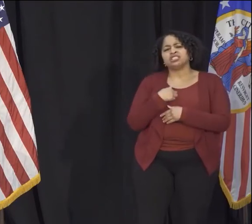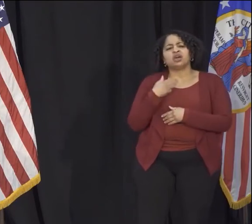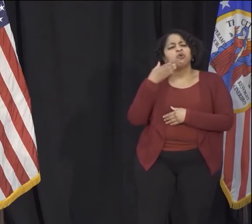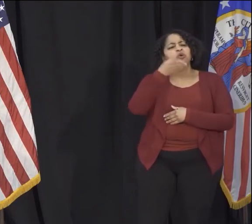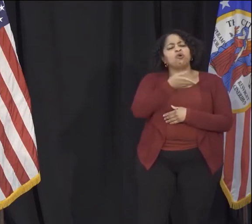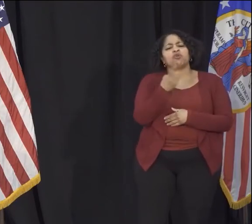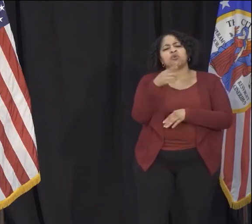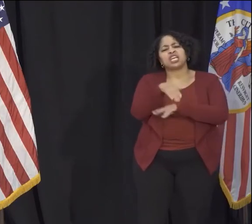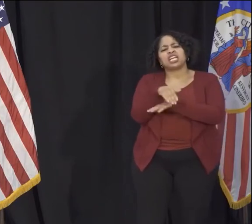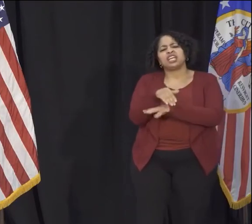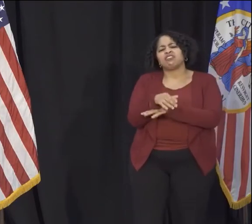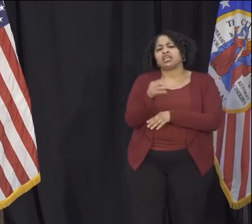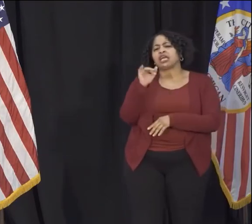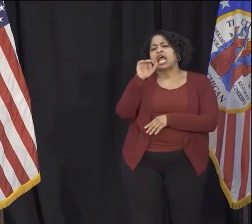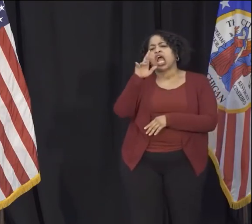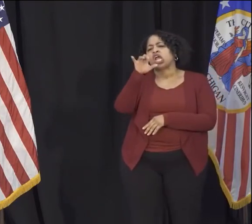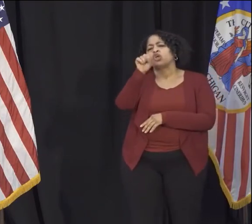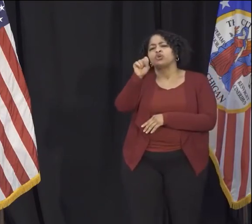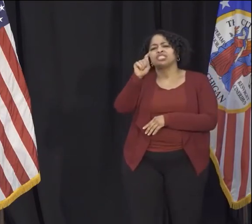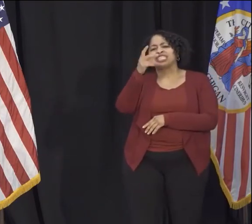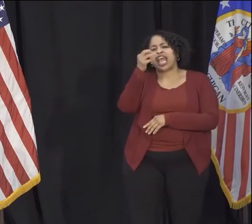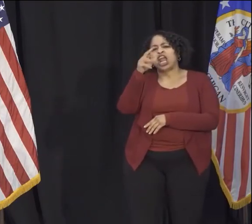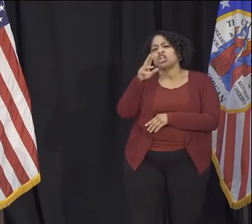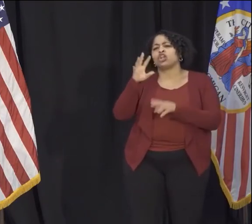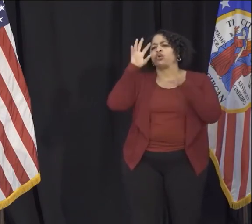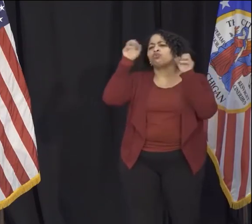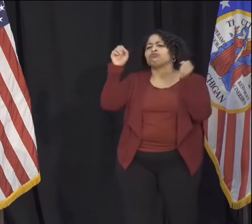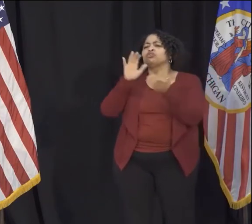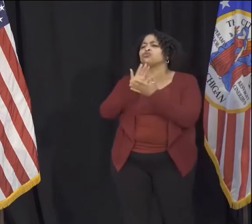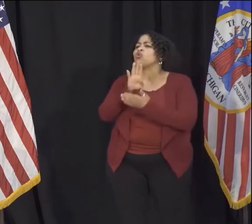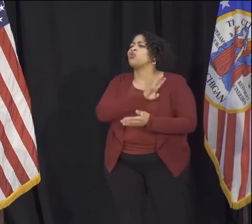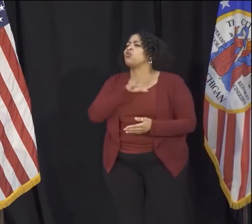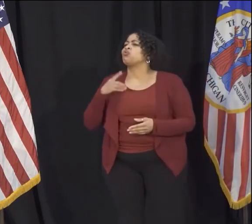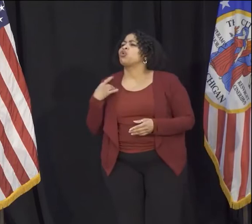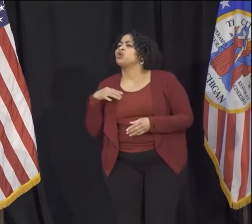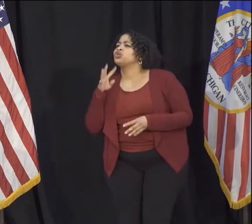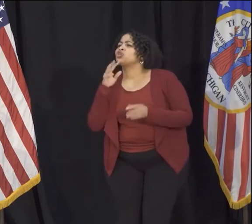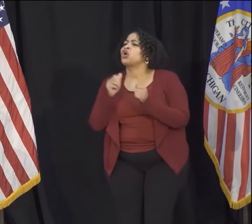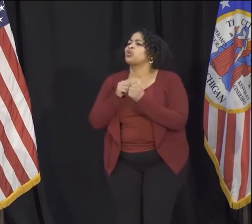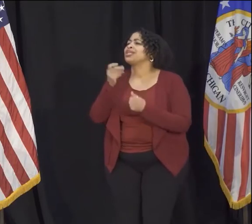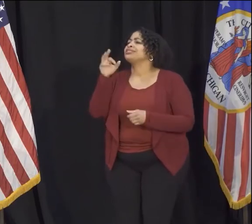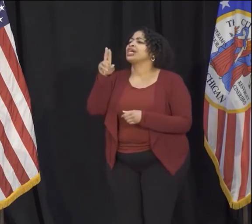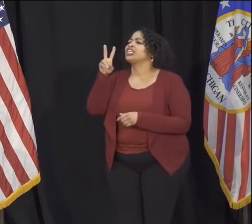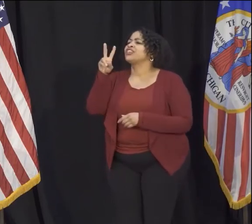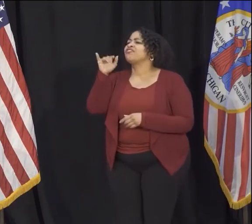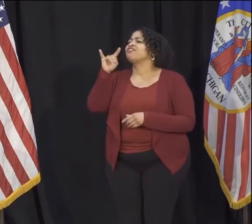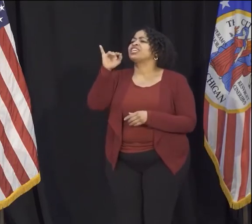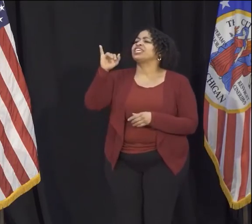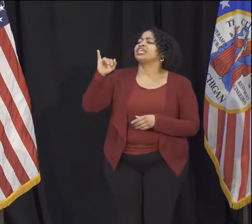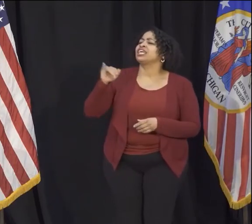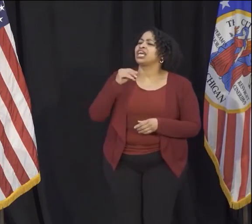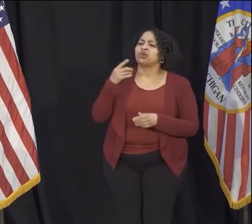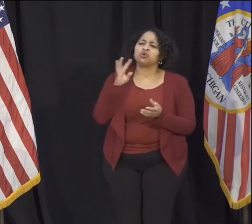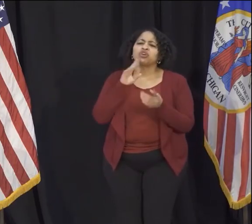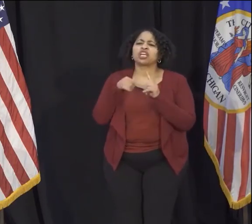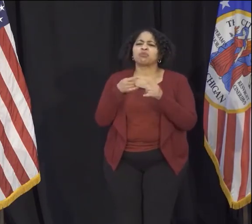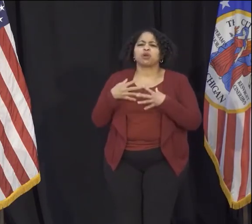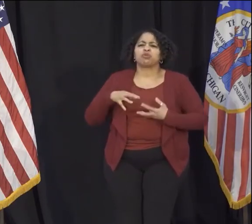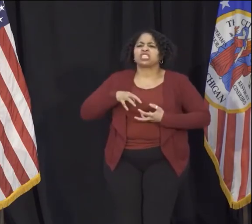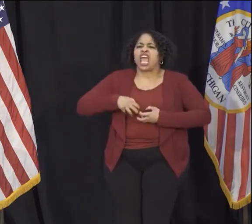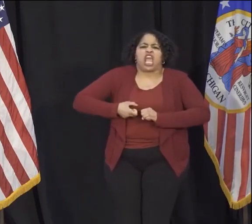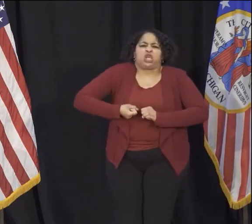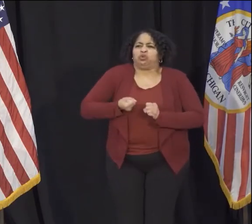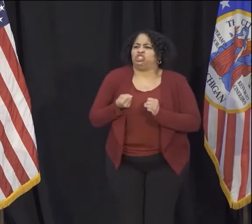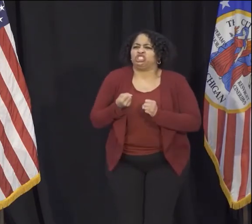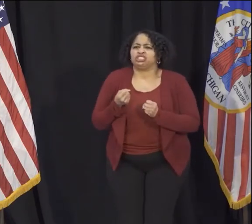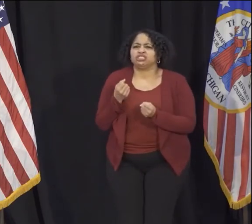evening at the home of Iris Taylor, the president of the school board, and we were talking to Dr. Vitti, and the conversation was anguishing. The